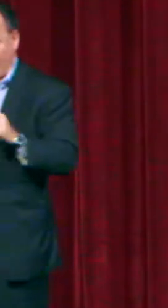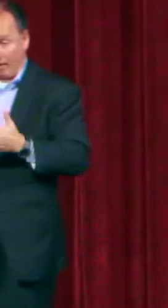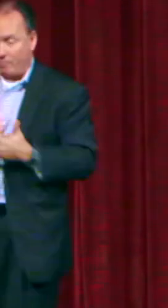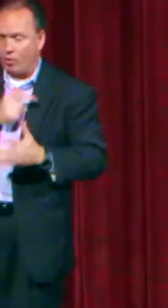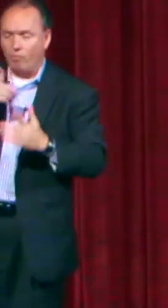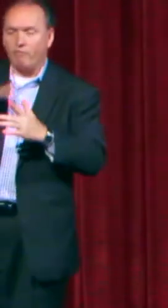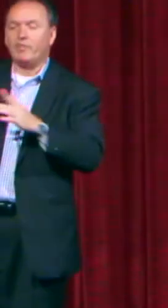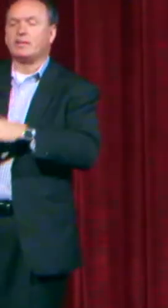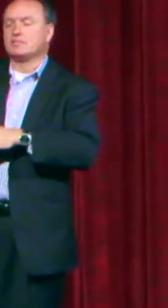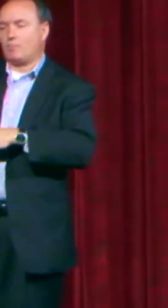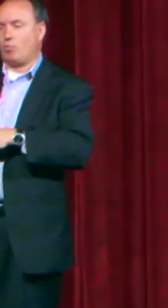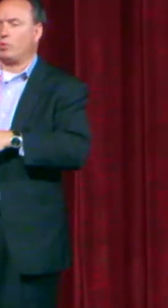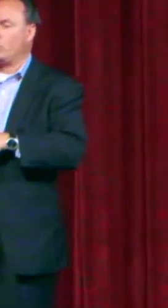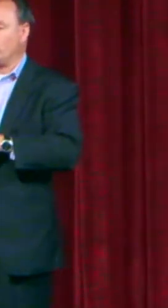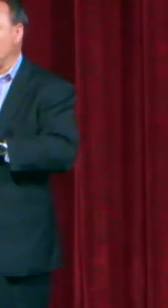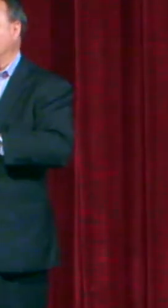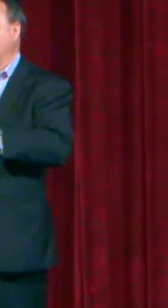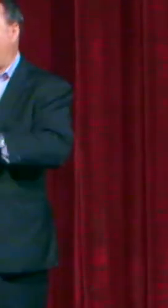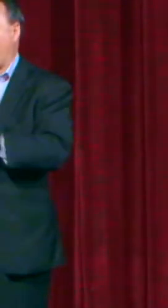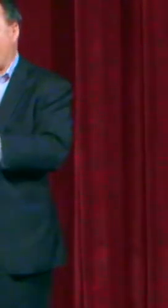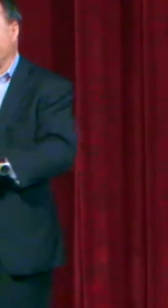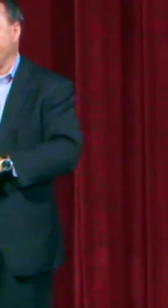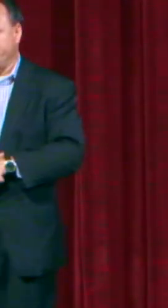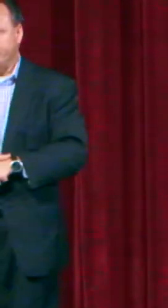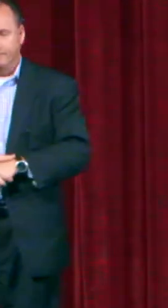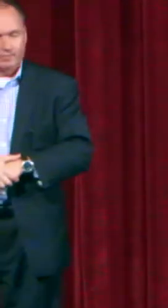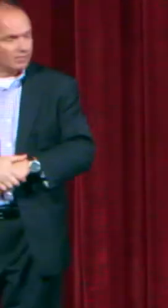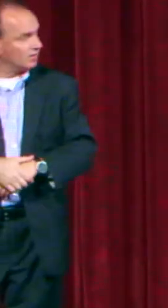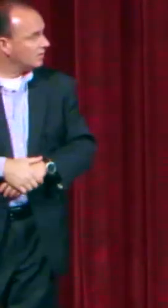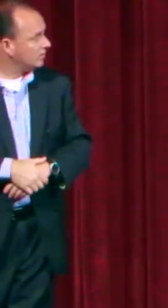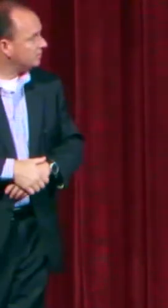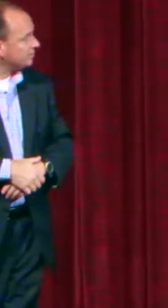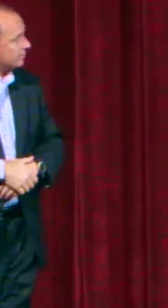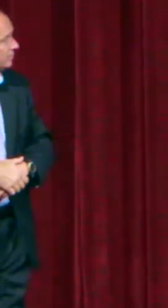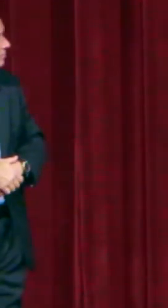you, I'll definitely get somebody that can help out.